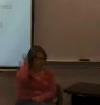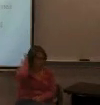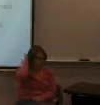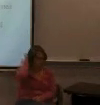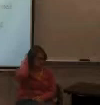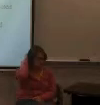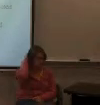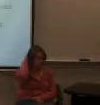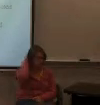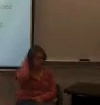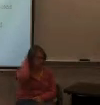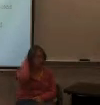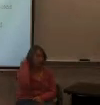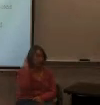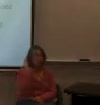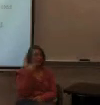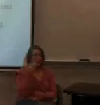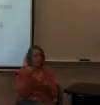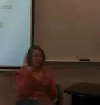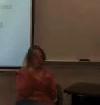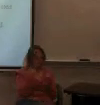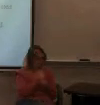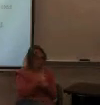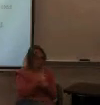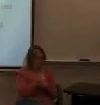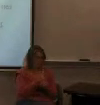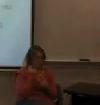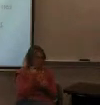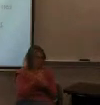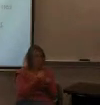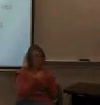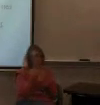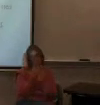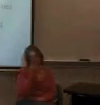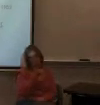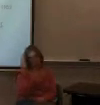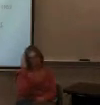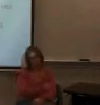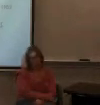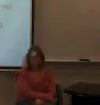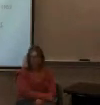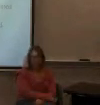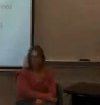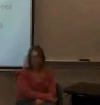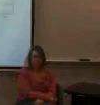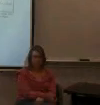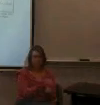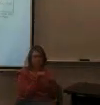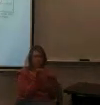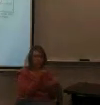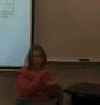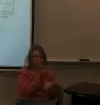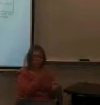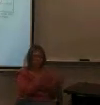And I know it's complex, but it's good for you. Put your chemistry to